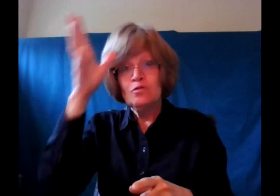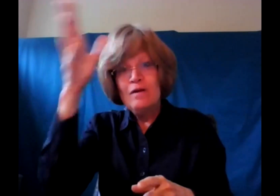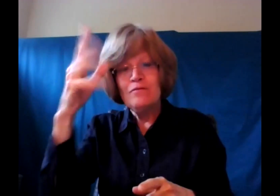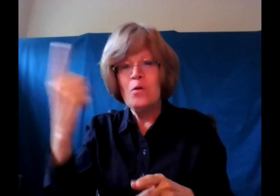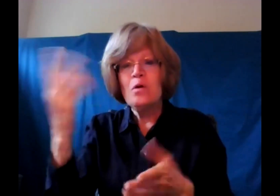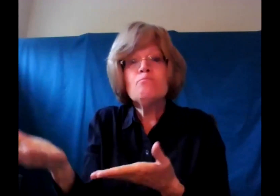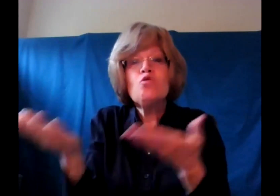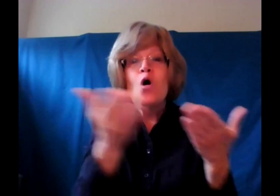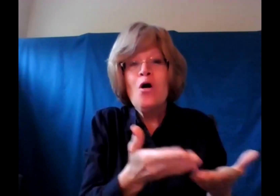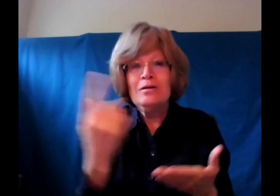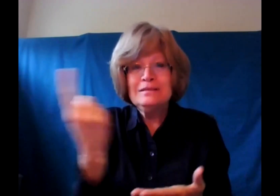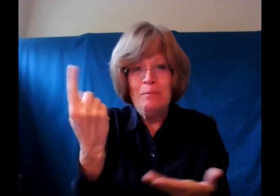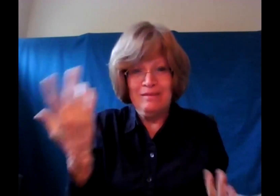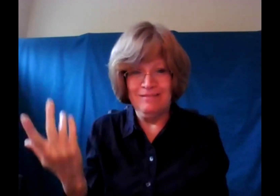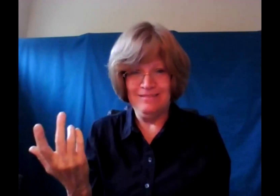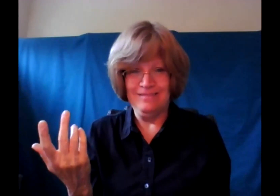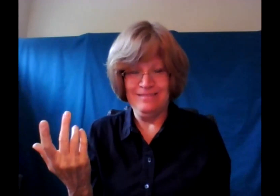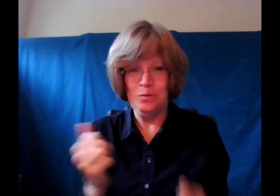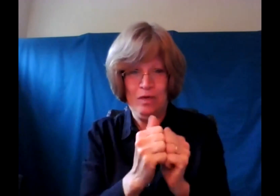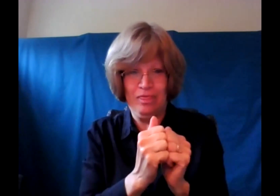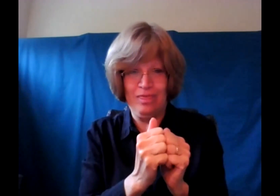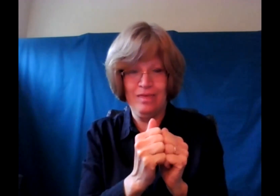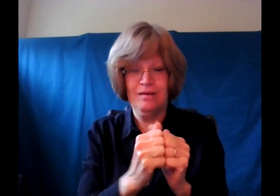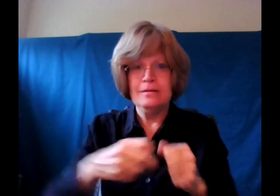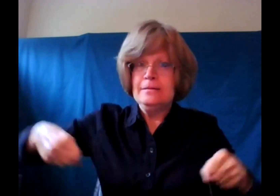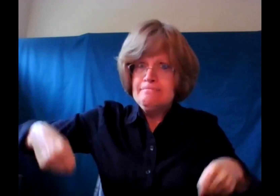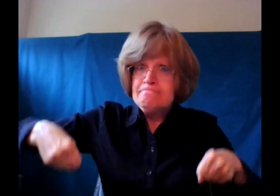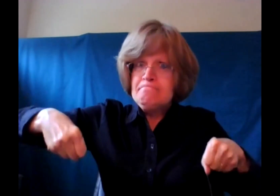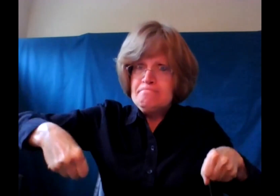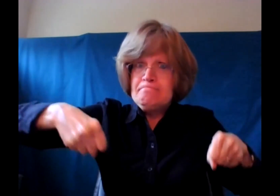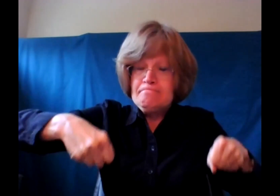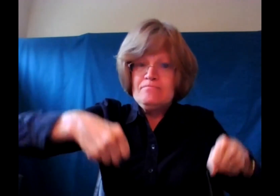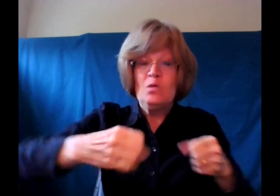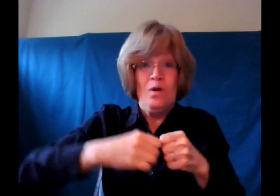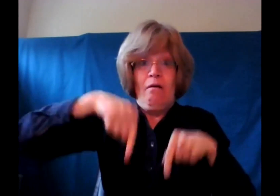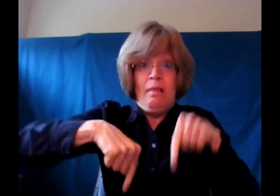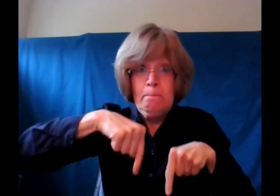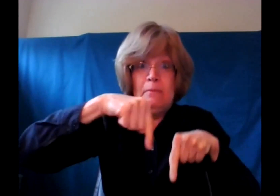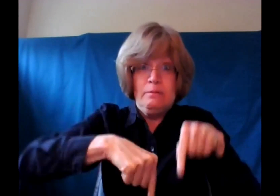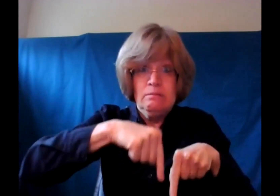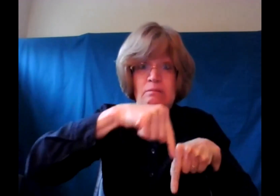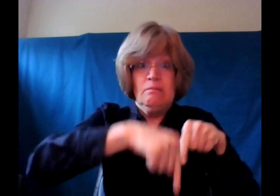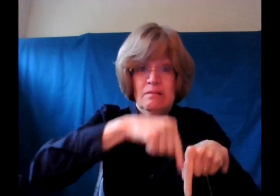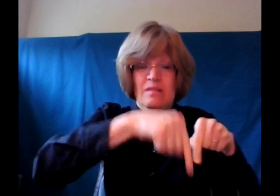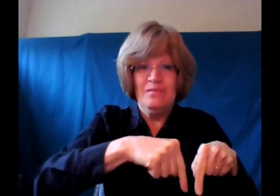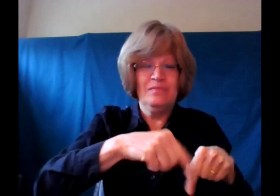bought something when he came. And he carried those bags, even with his limp. And he was